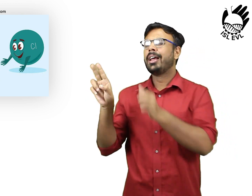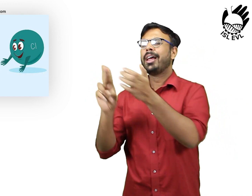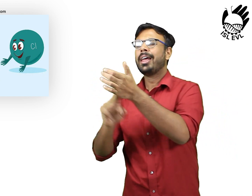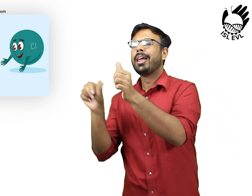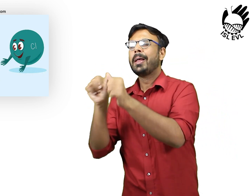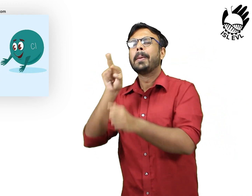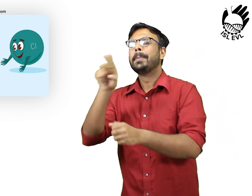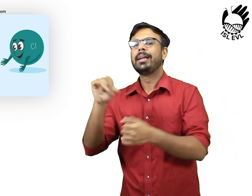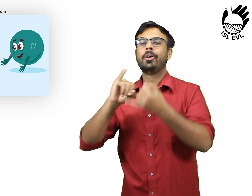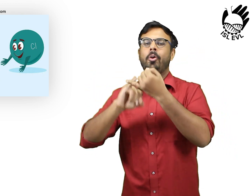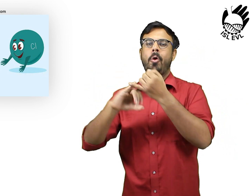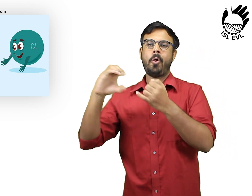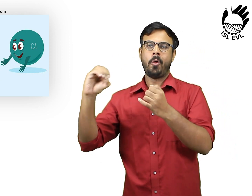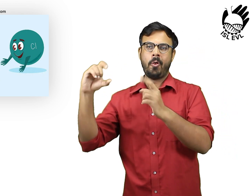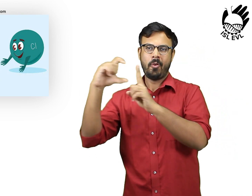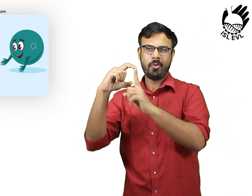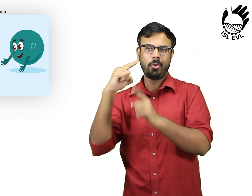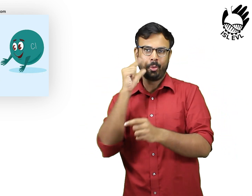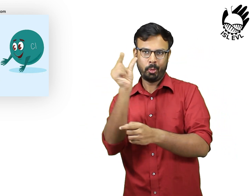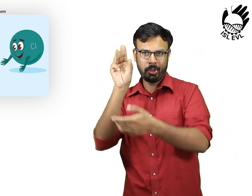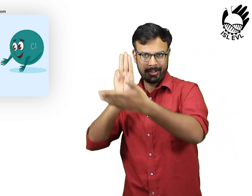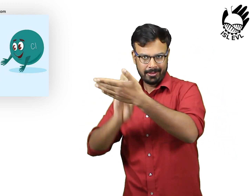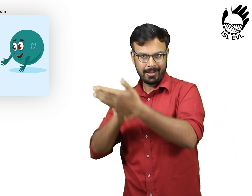cation Na positive